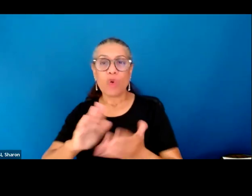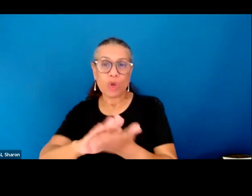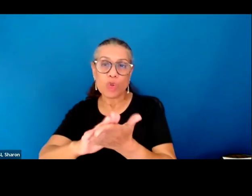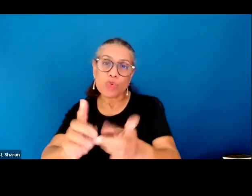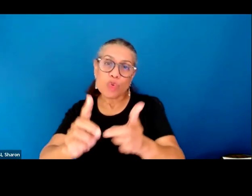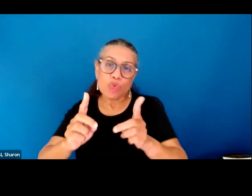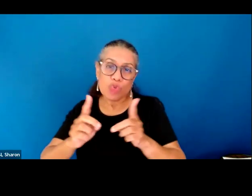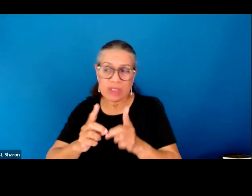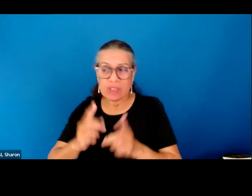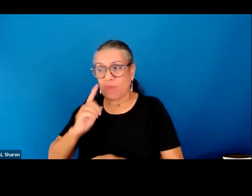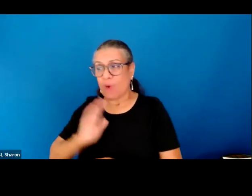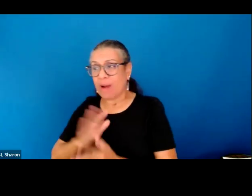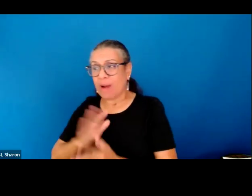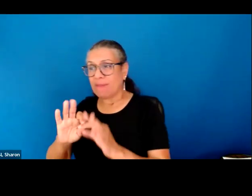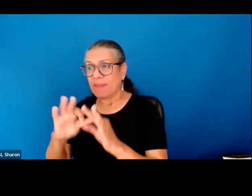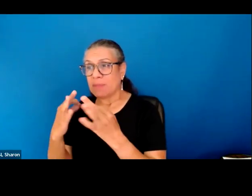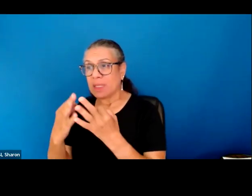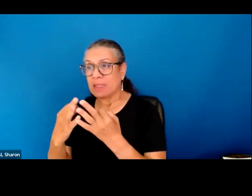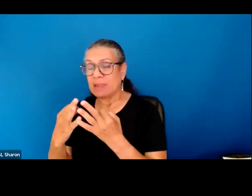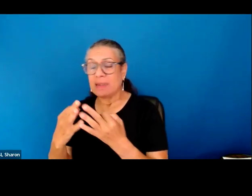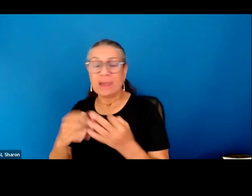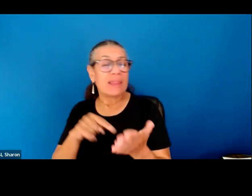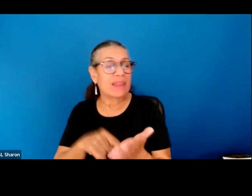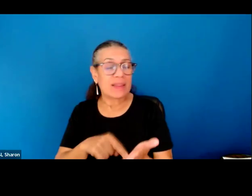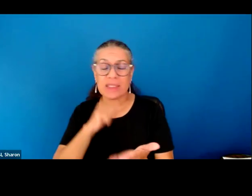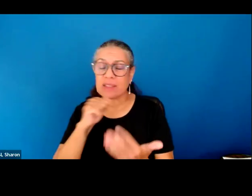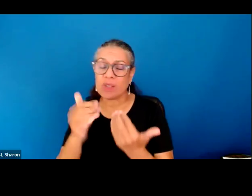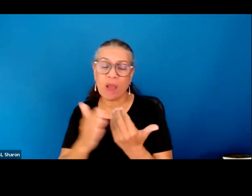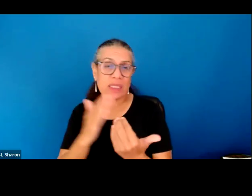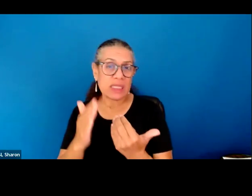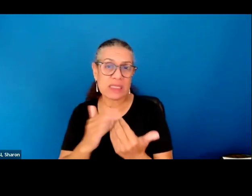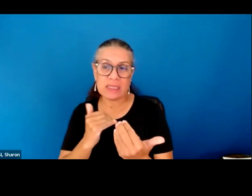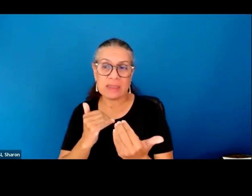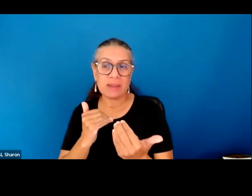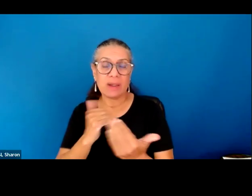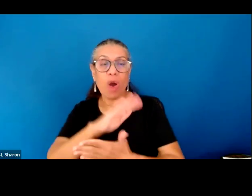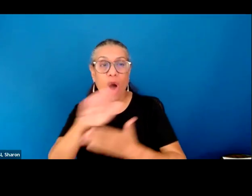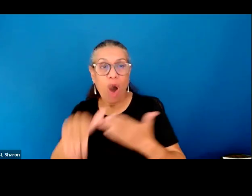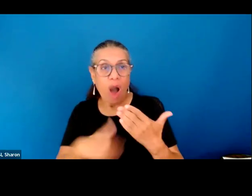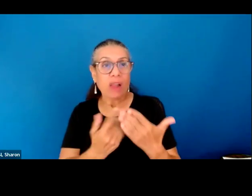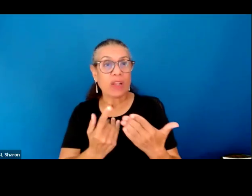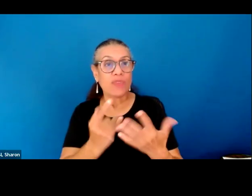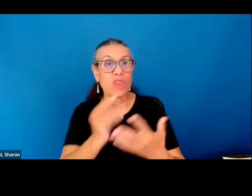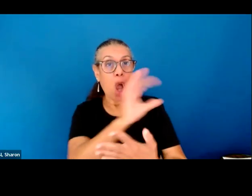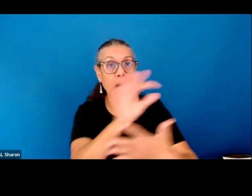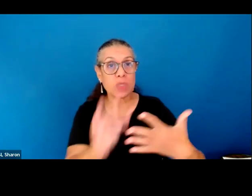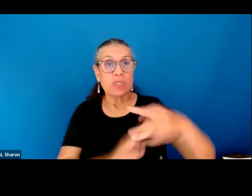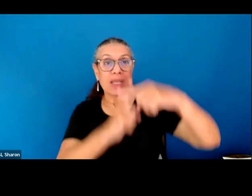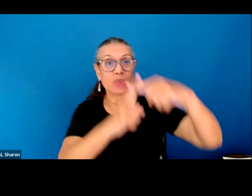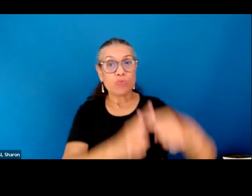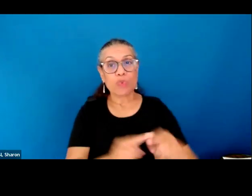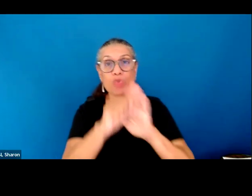not easy by a long shot. I mean, all of the options have pluses and